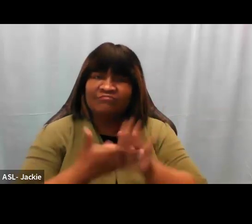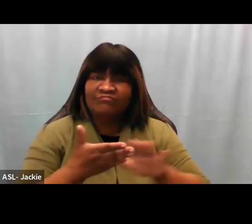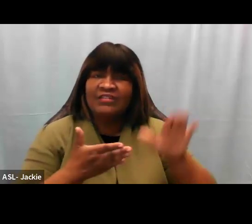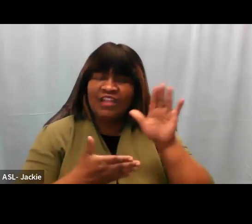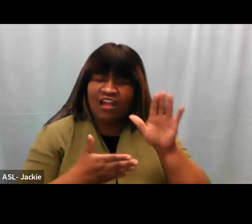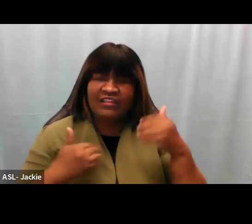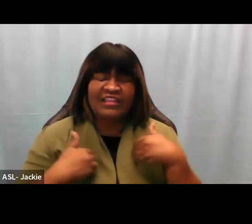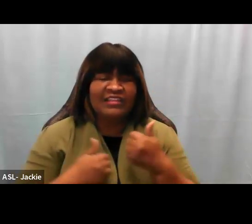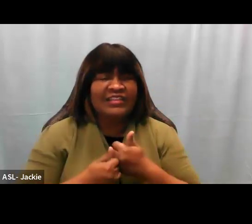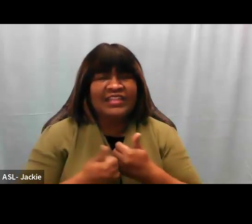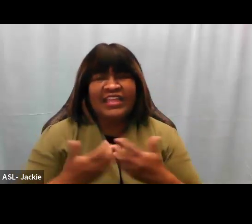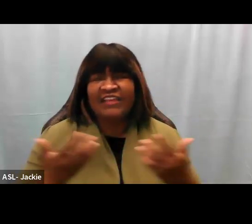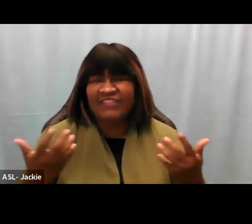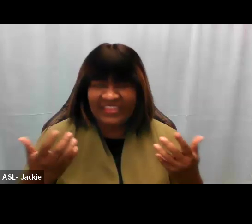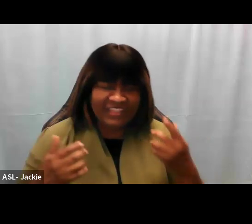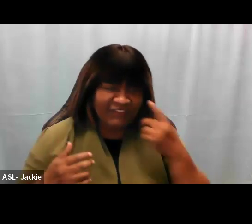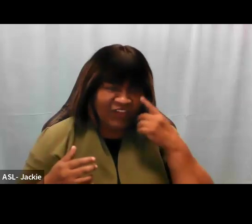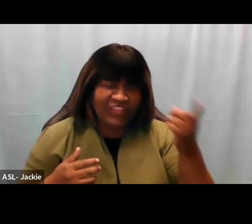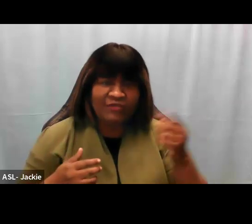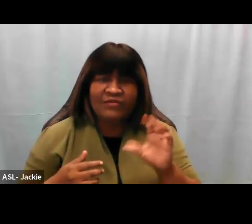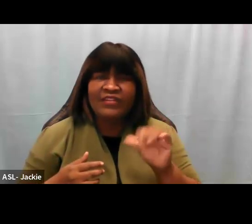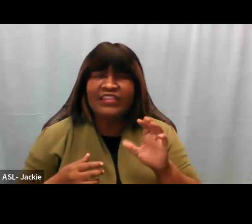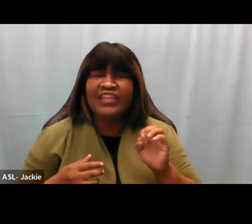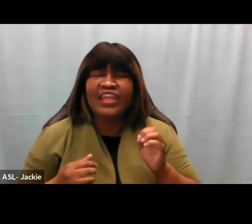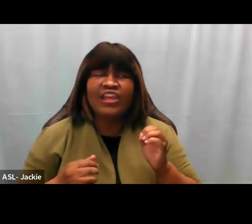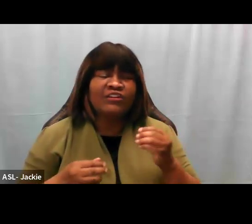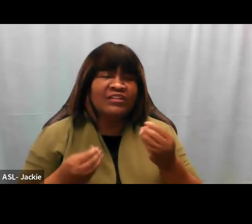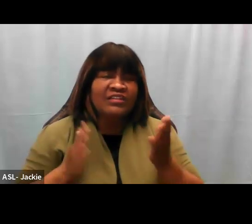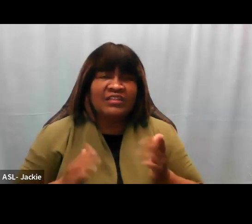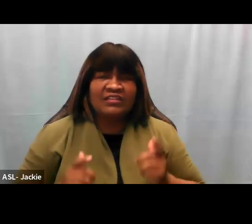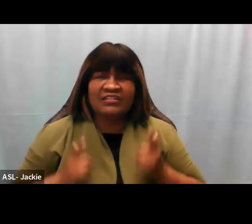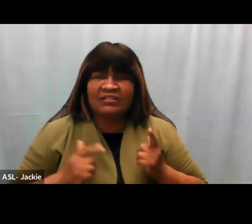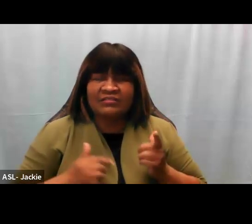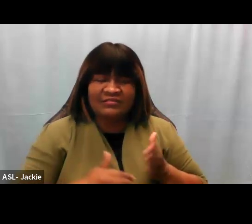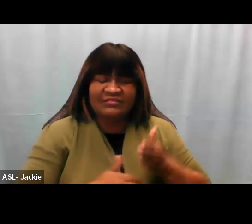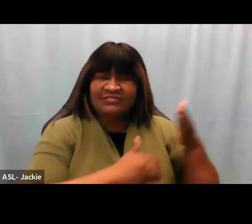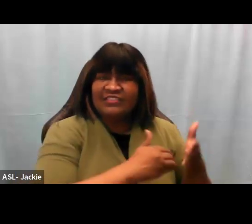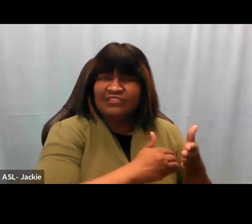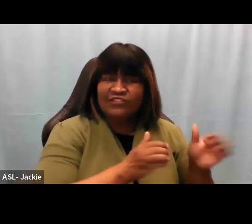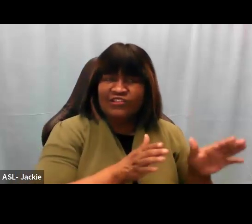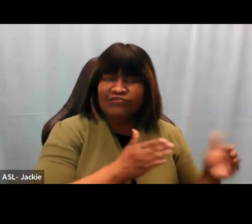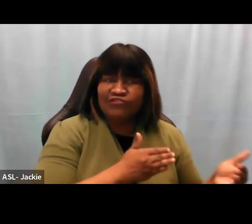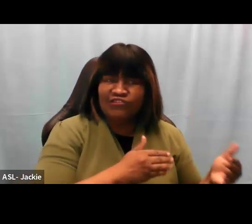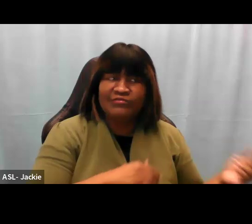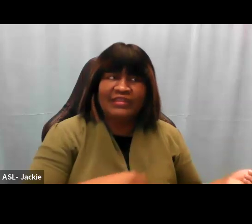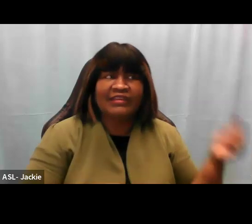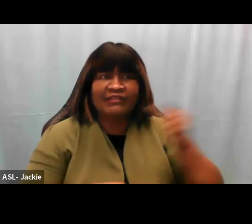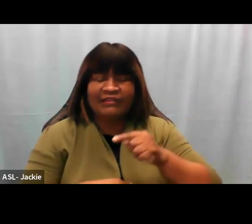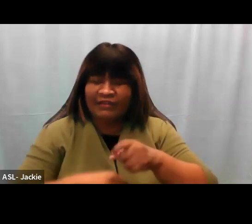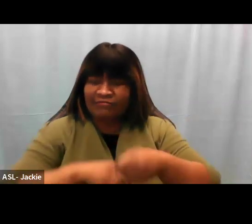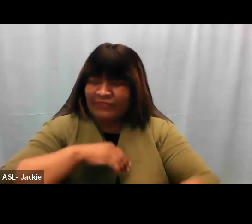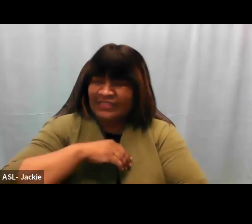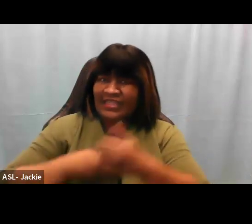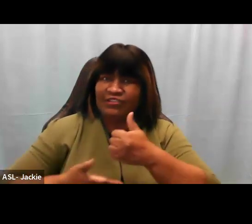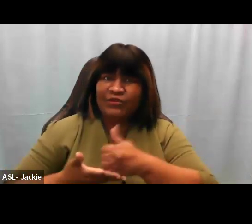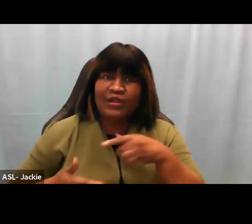had everything available to them. The caregivers lived right next door in a room, so they could get up in the middle of the night and they could